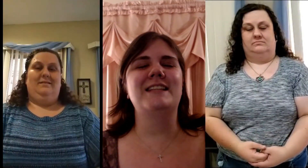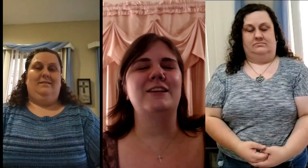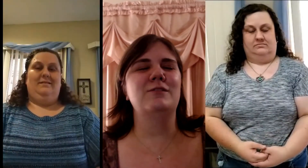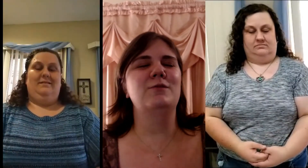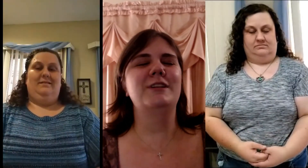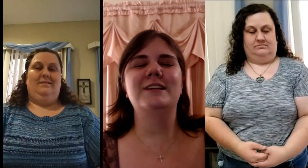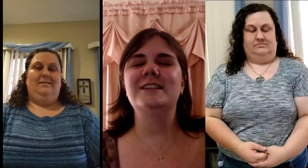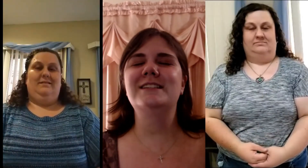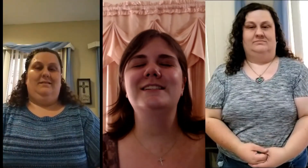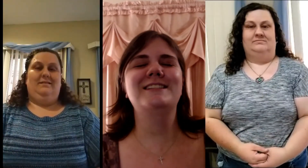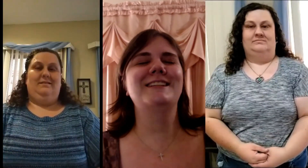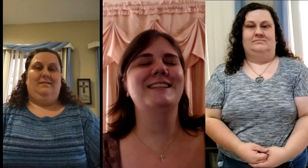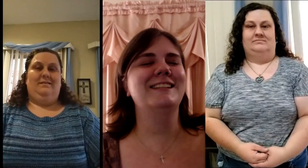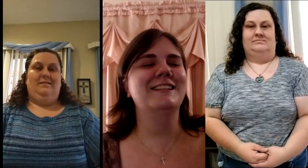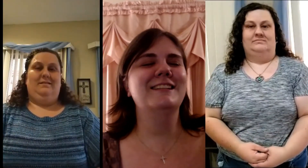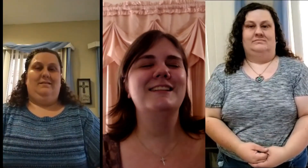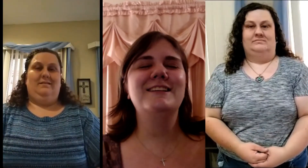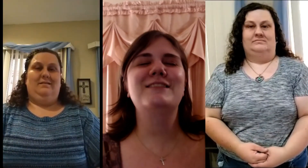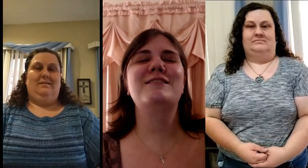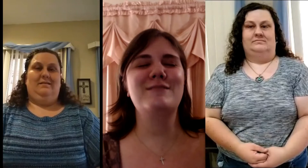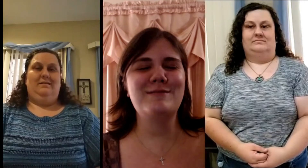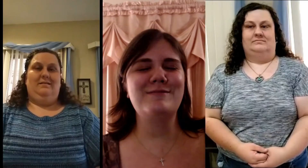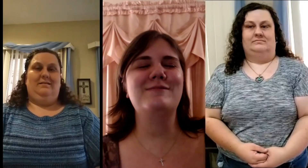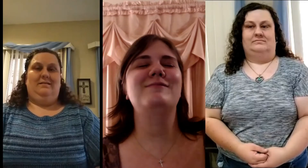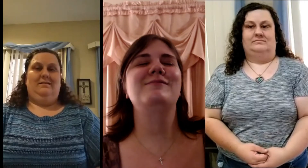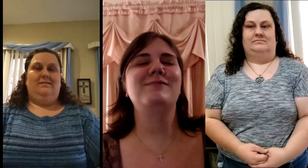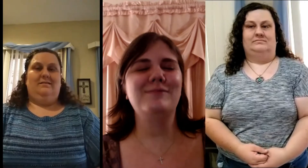Yes, thank you, Lord.